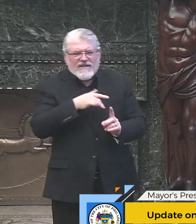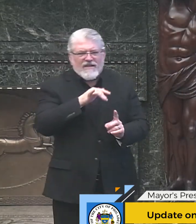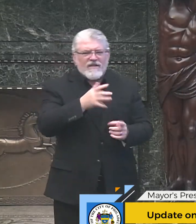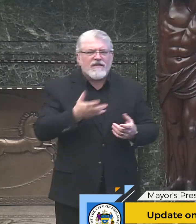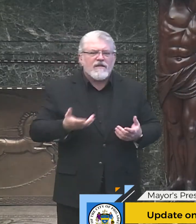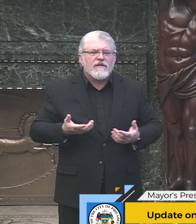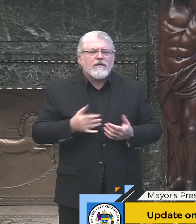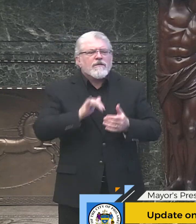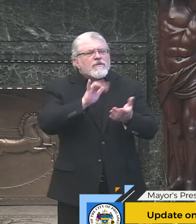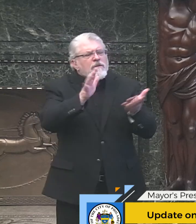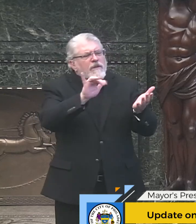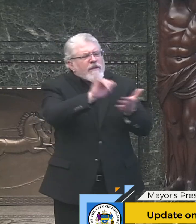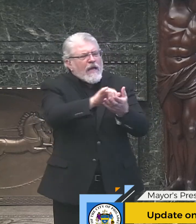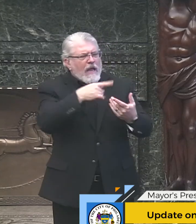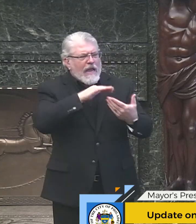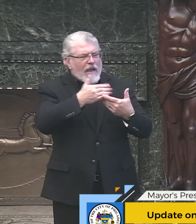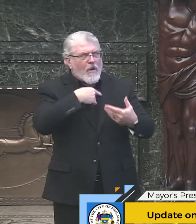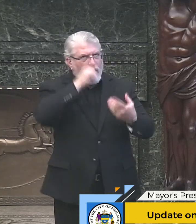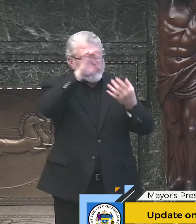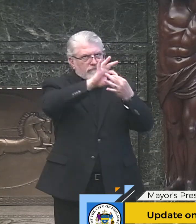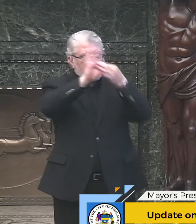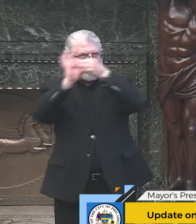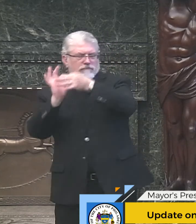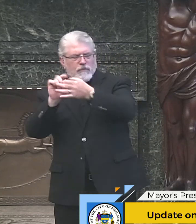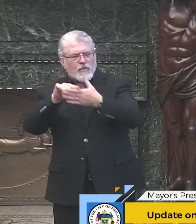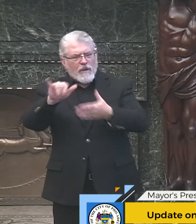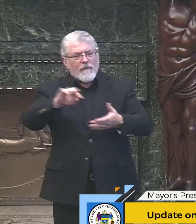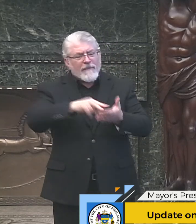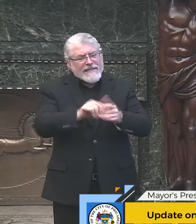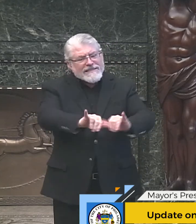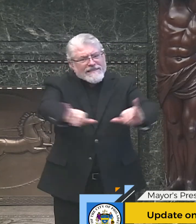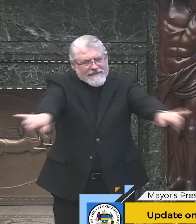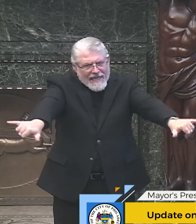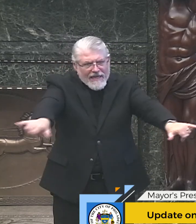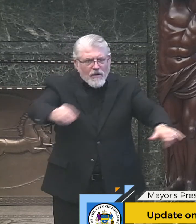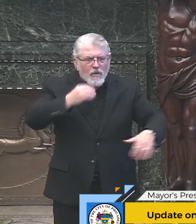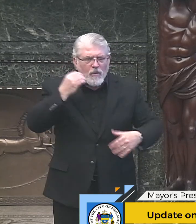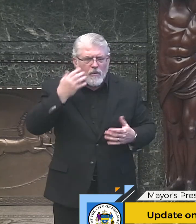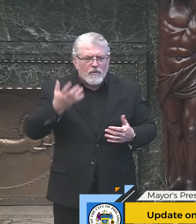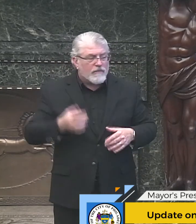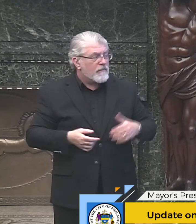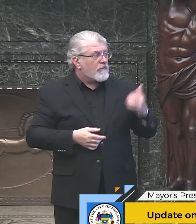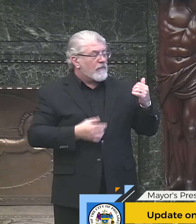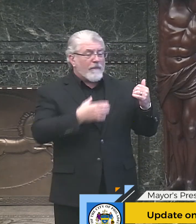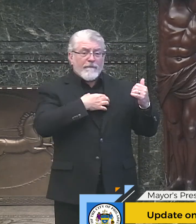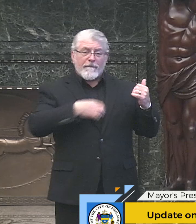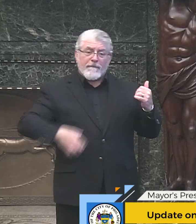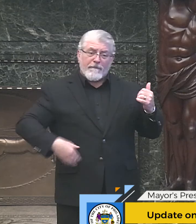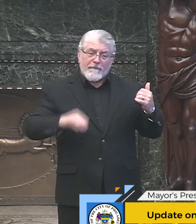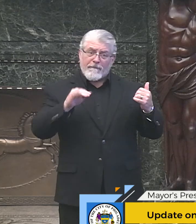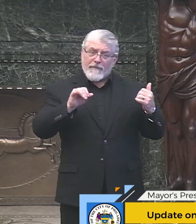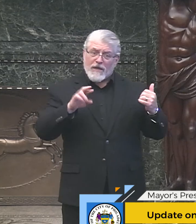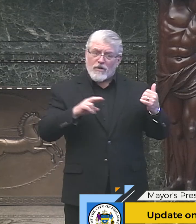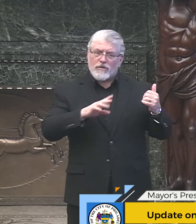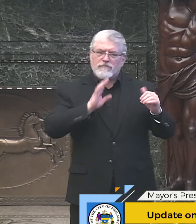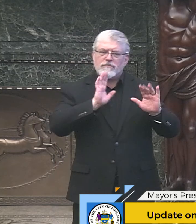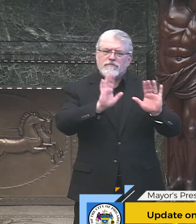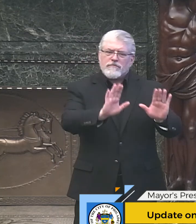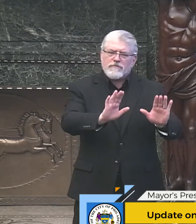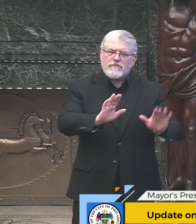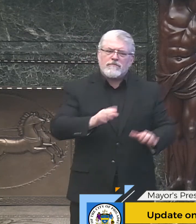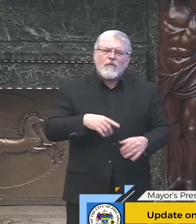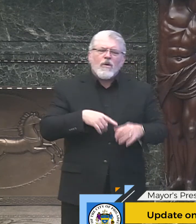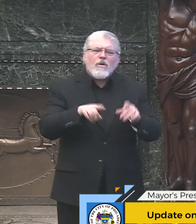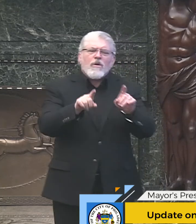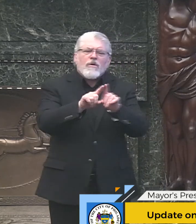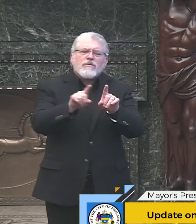I also think it's incumbent upon parents to make sure their kids stay in. I know it's difficult when kids are home from school and you're with them all the time,